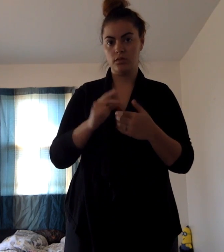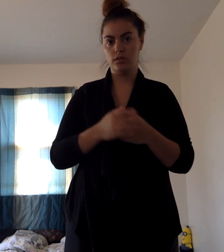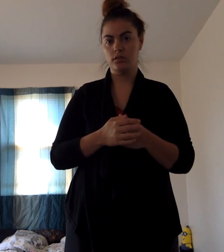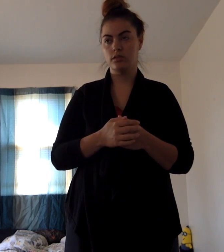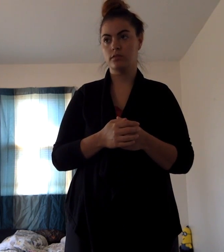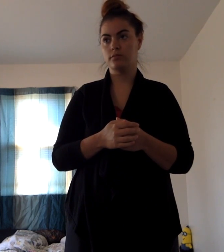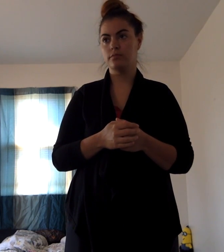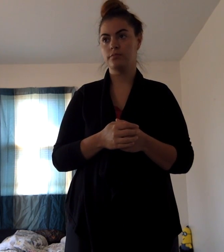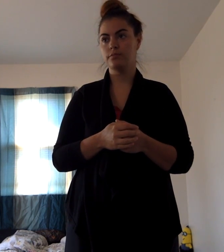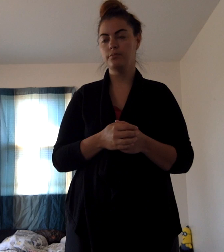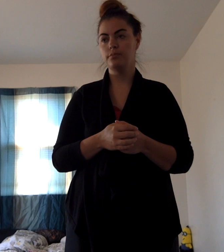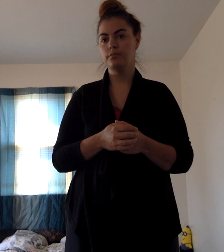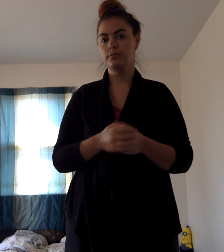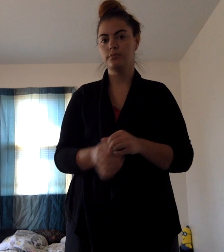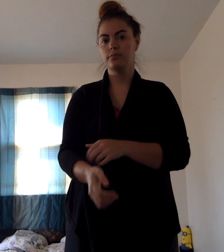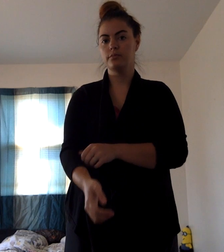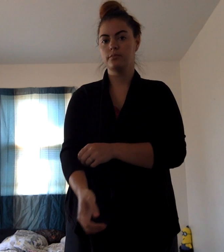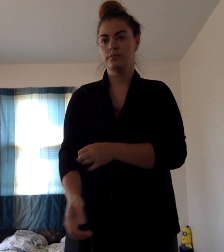Hi my name is Jaime Coronado.